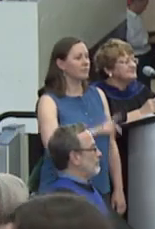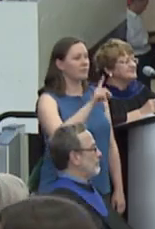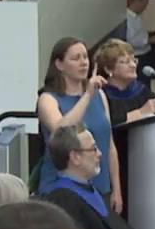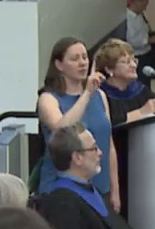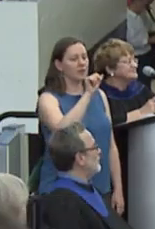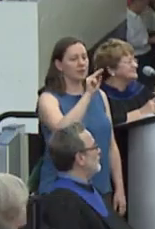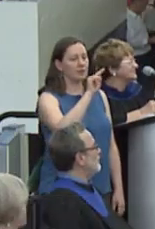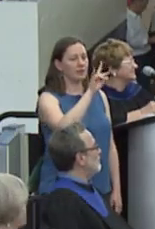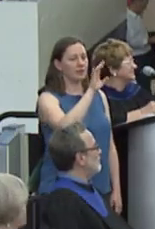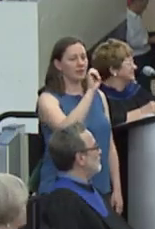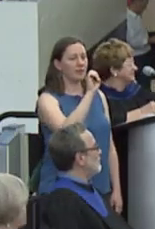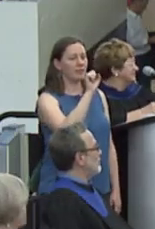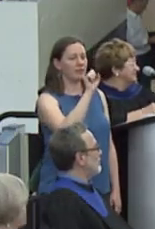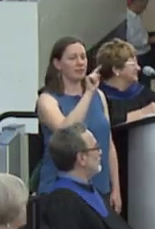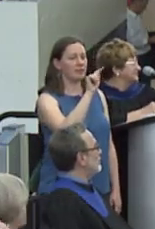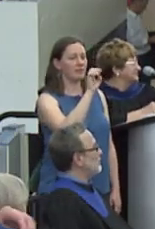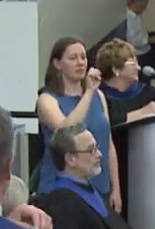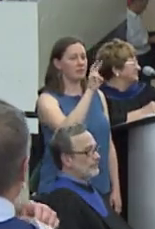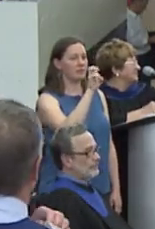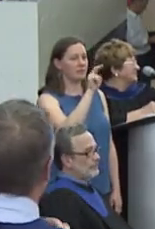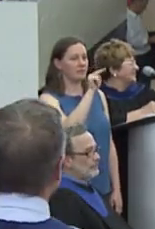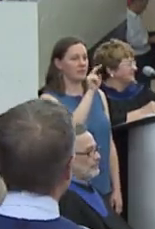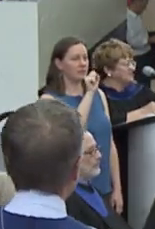Danielle Stevens.